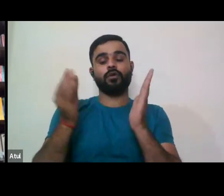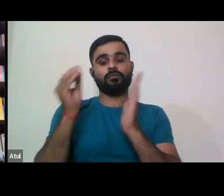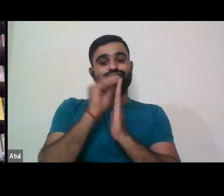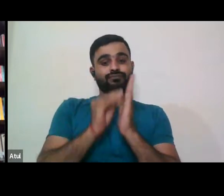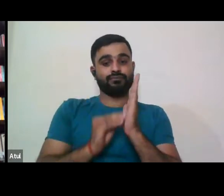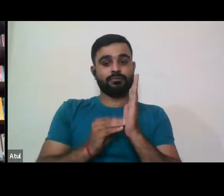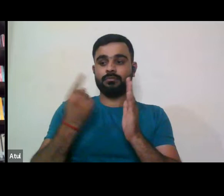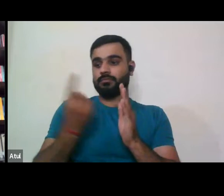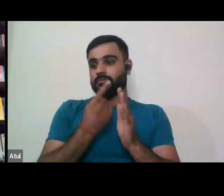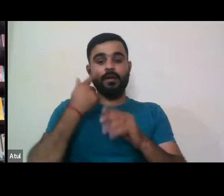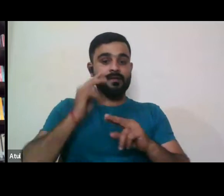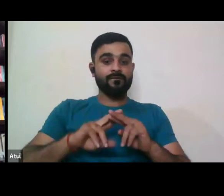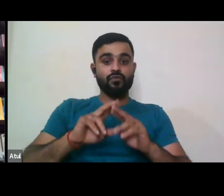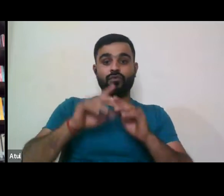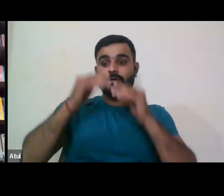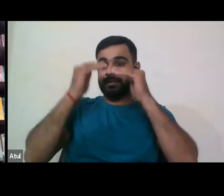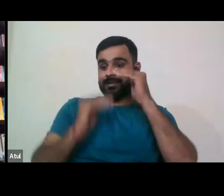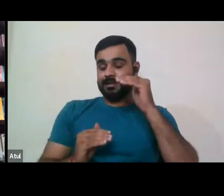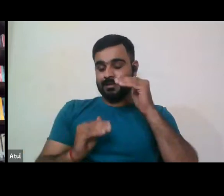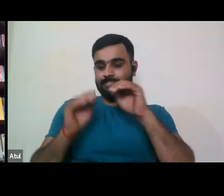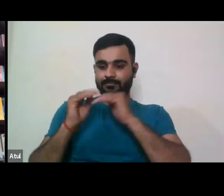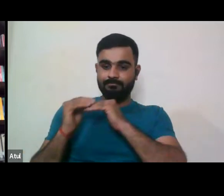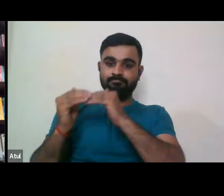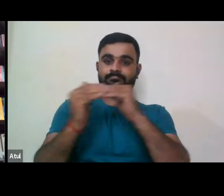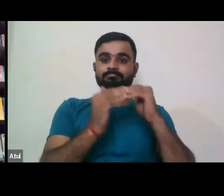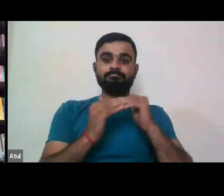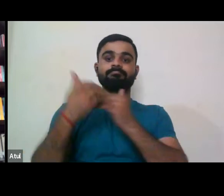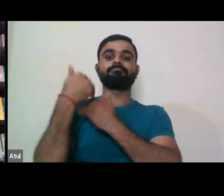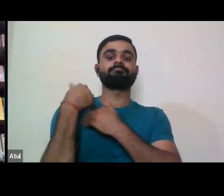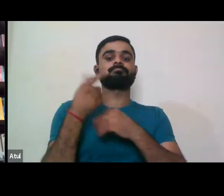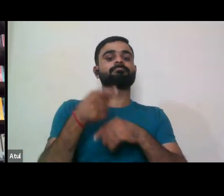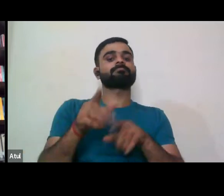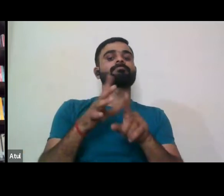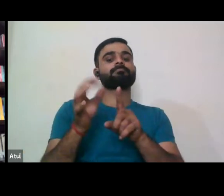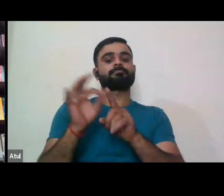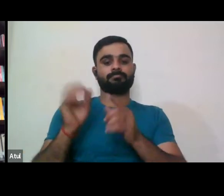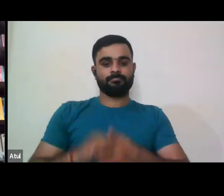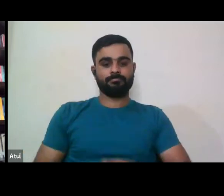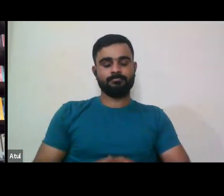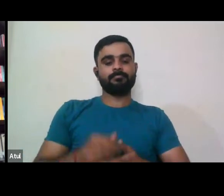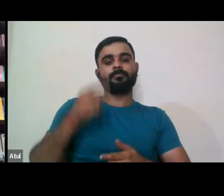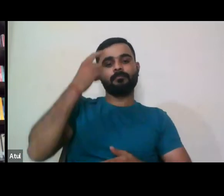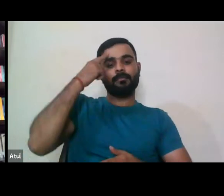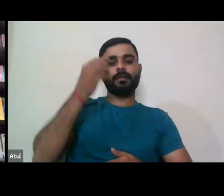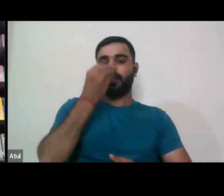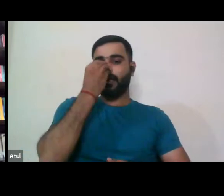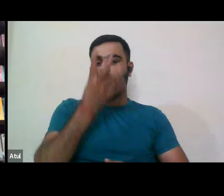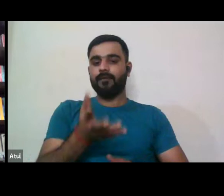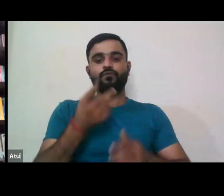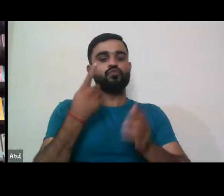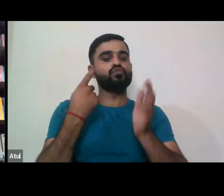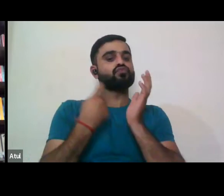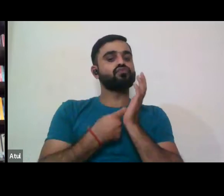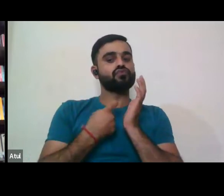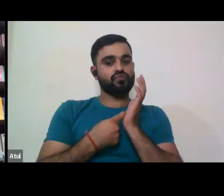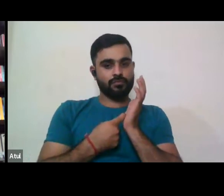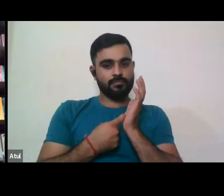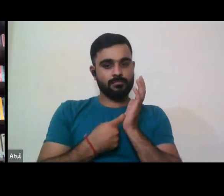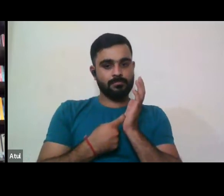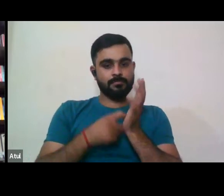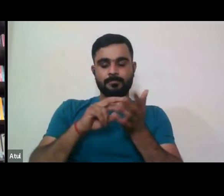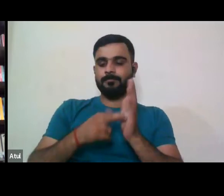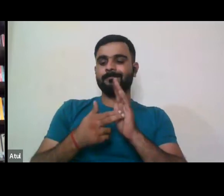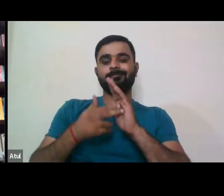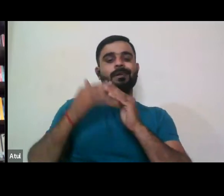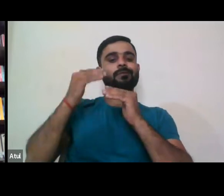is that only if you lay down the standards will you be held accountable for it. So I guess the easier route Yeah. is to not lay down